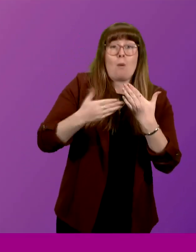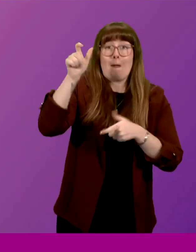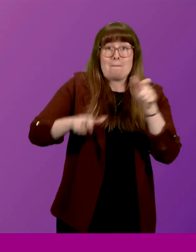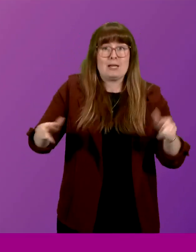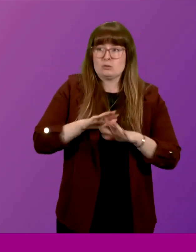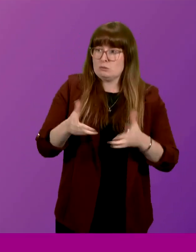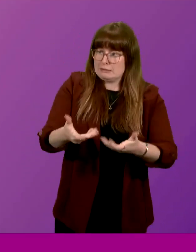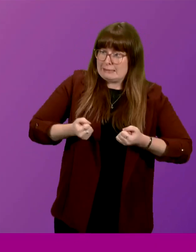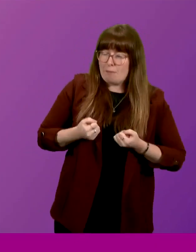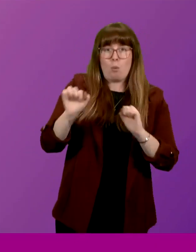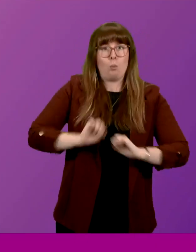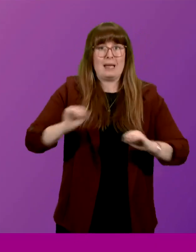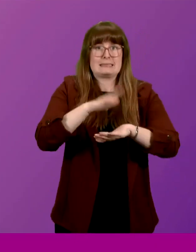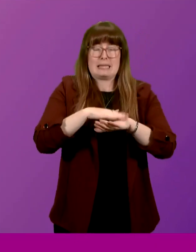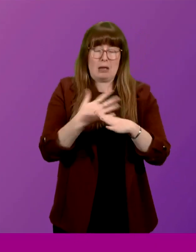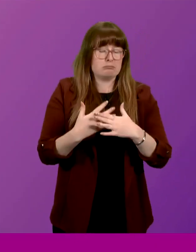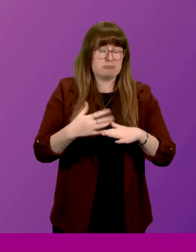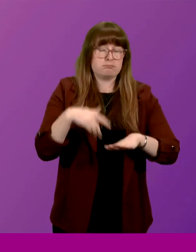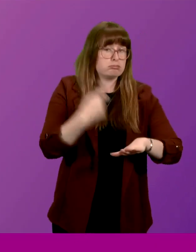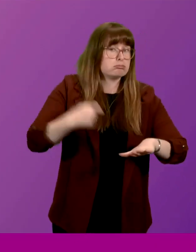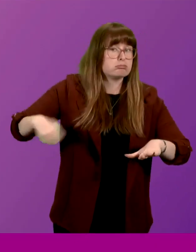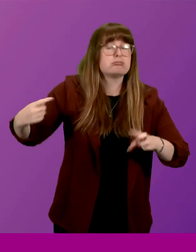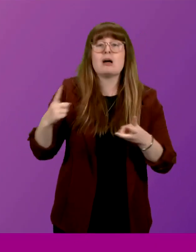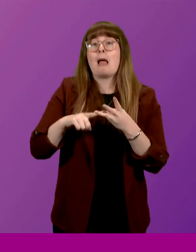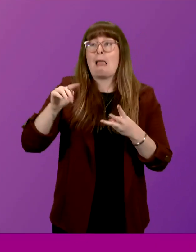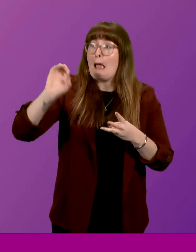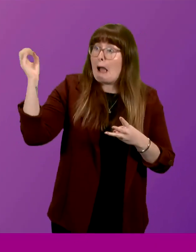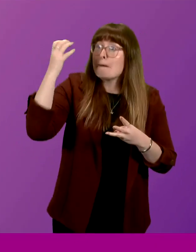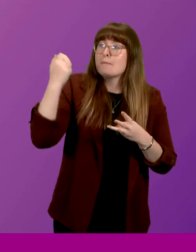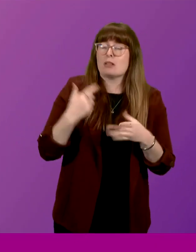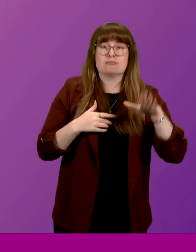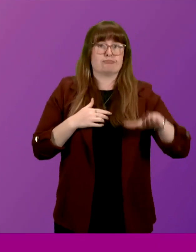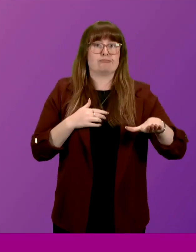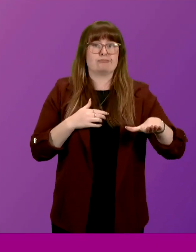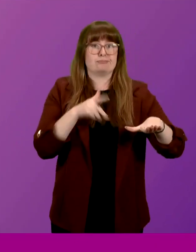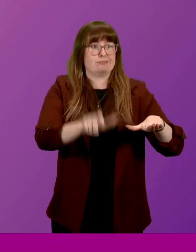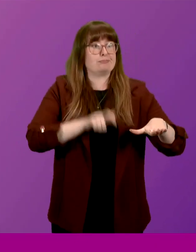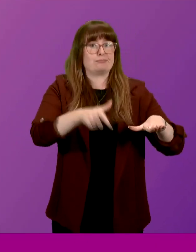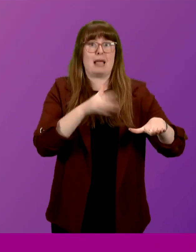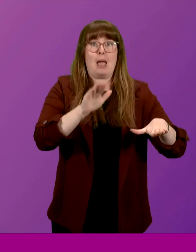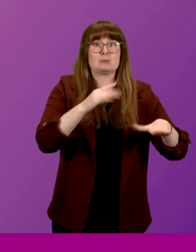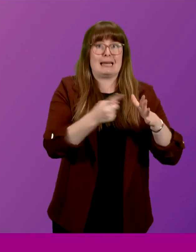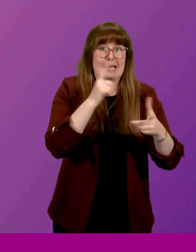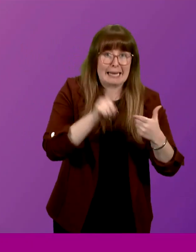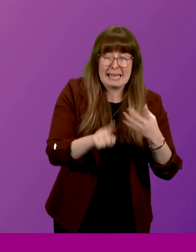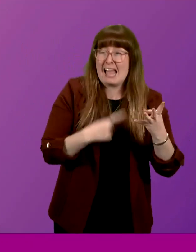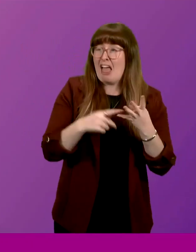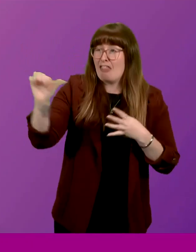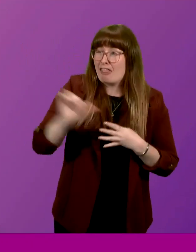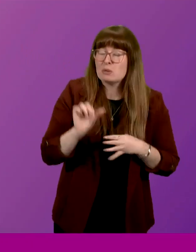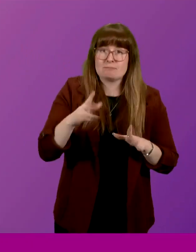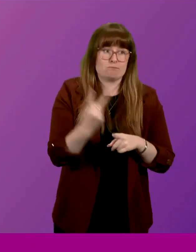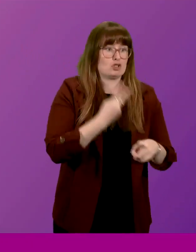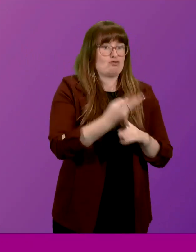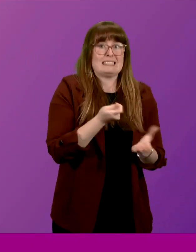unacceptable A&E waits. Ambulances waiting hours outside of A&E. Thousands forced to remortgage